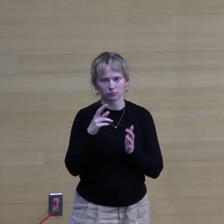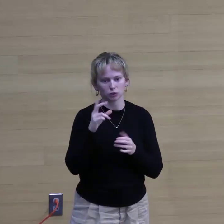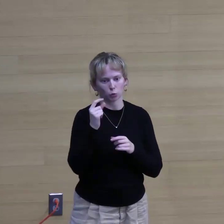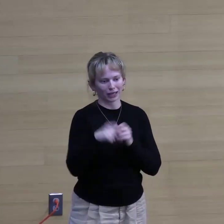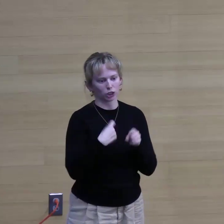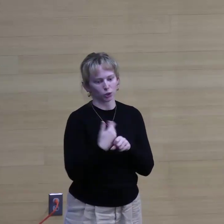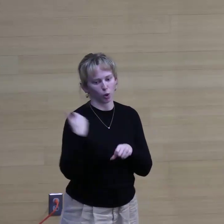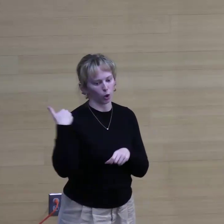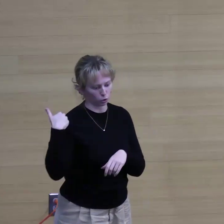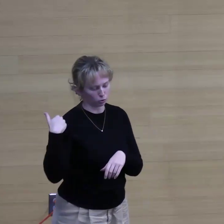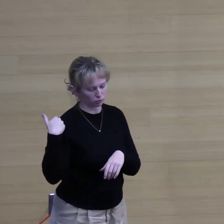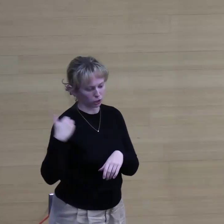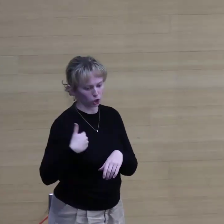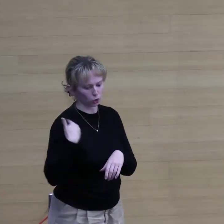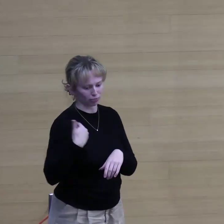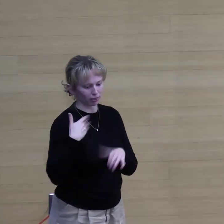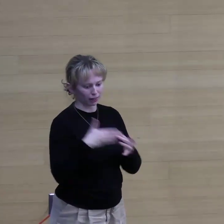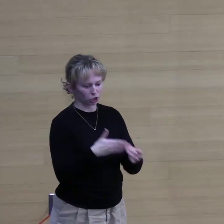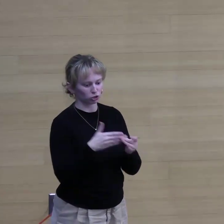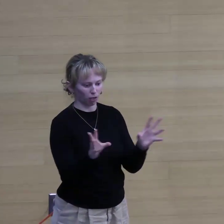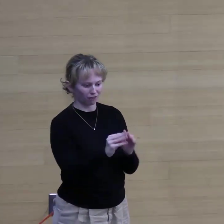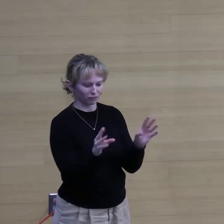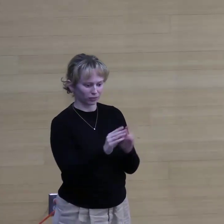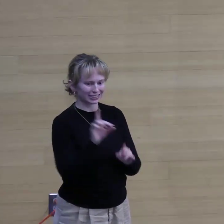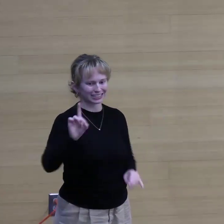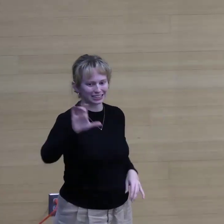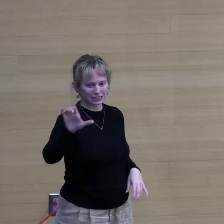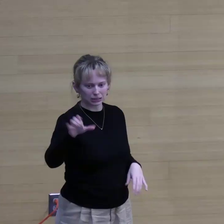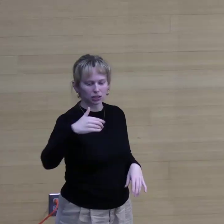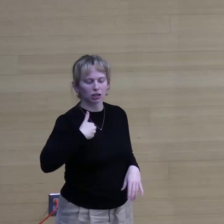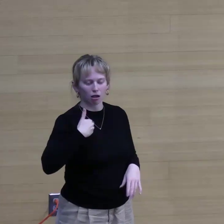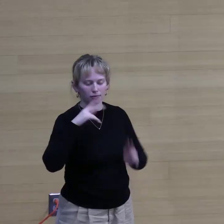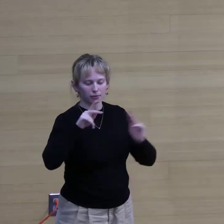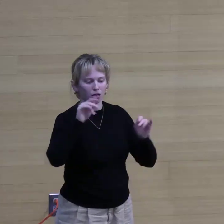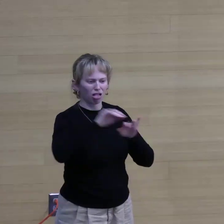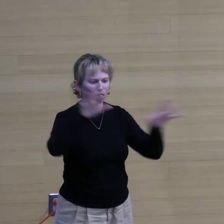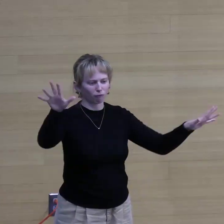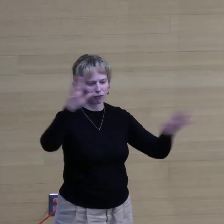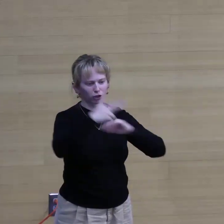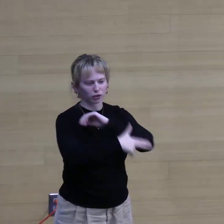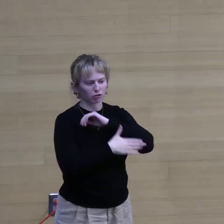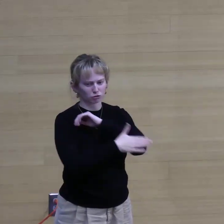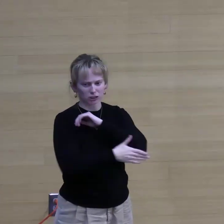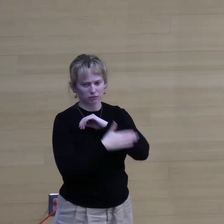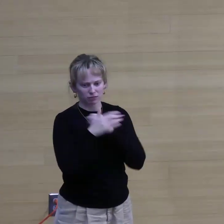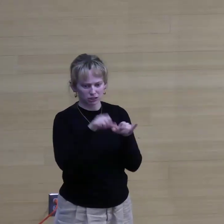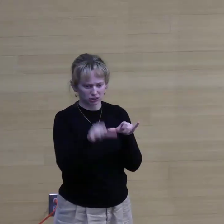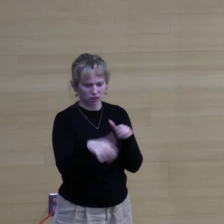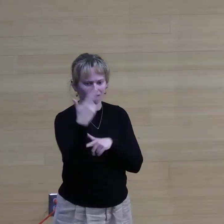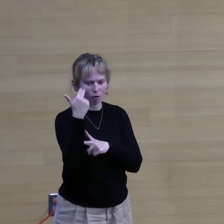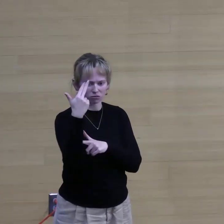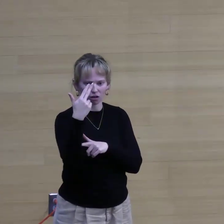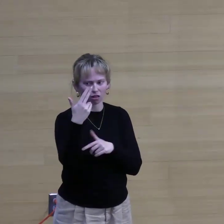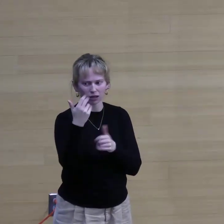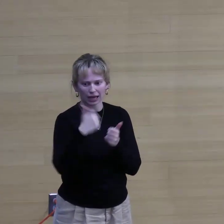a youth leadership conference in DC, and where we had young people with disabilities from all over the US come and stay at a hotel.